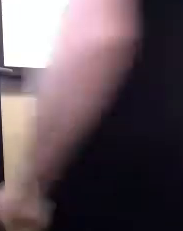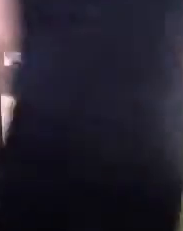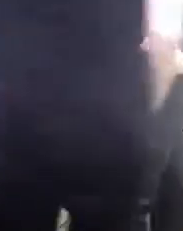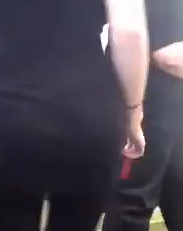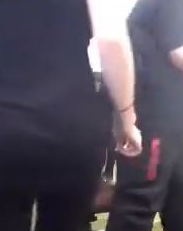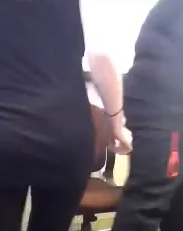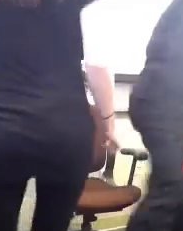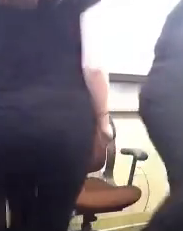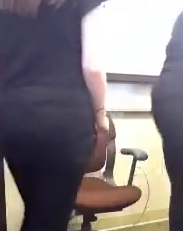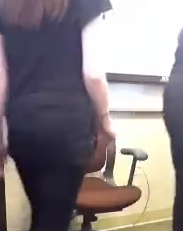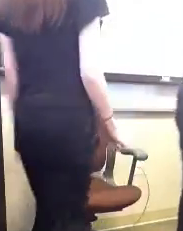Okay.